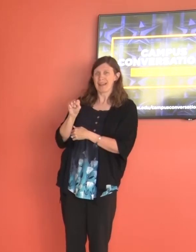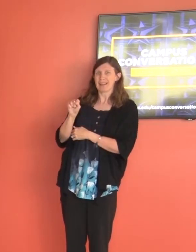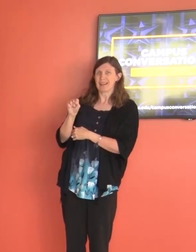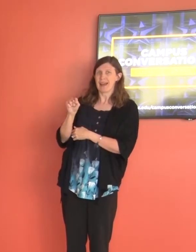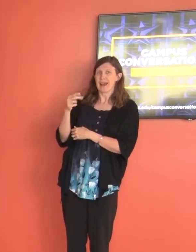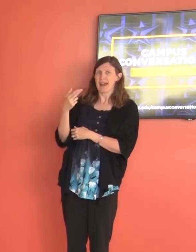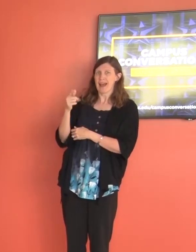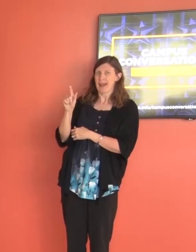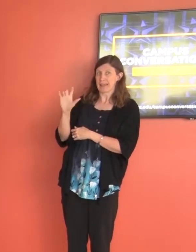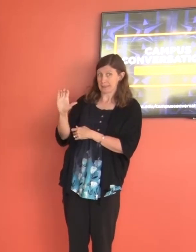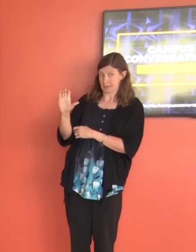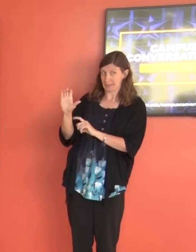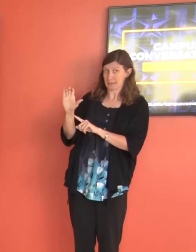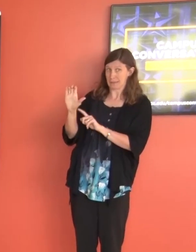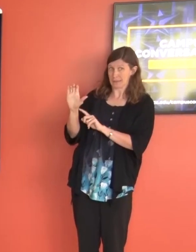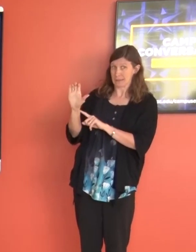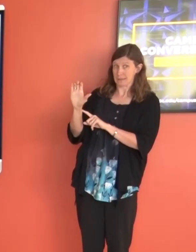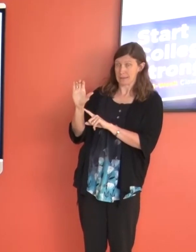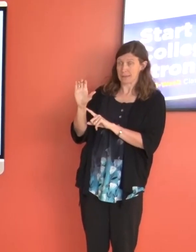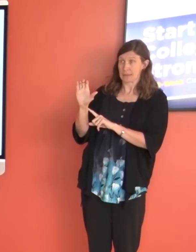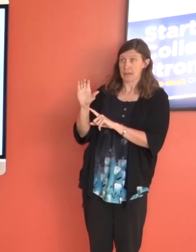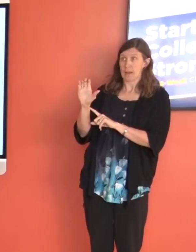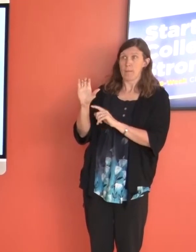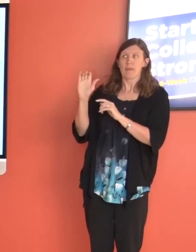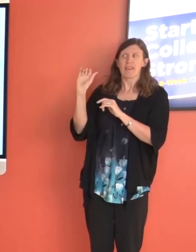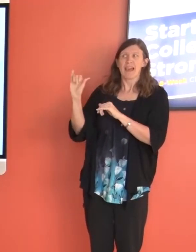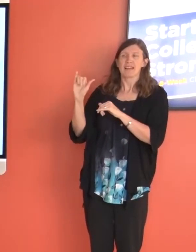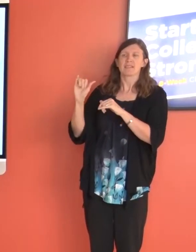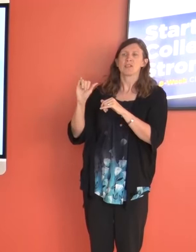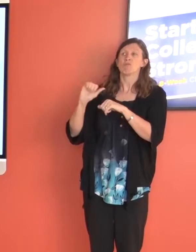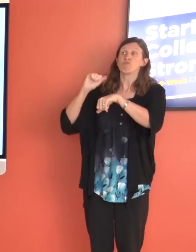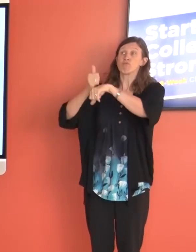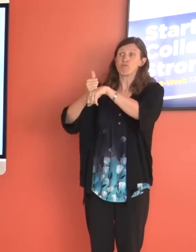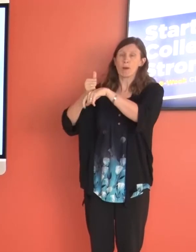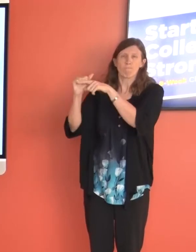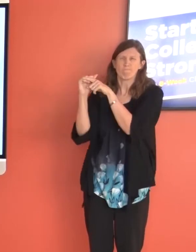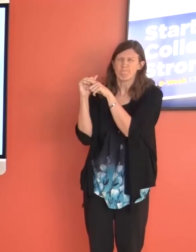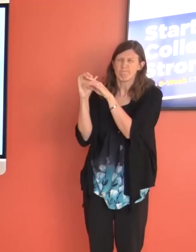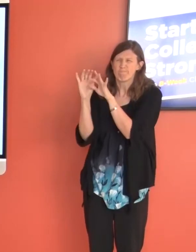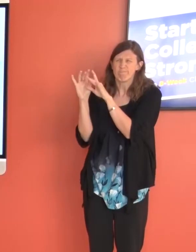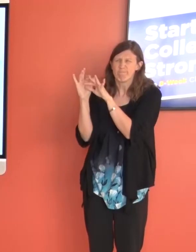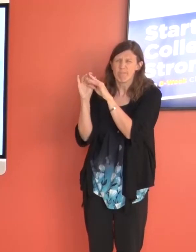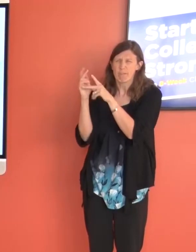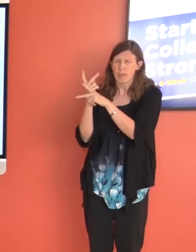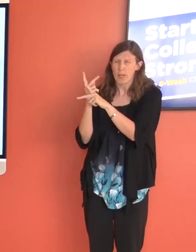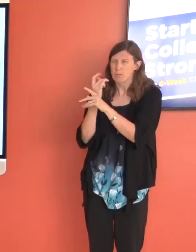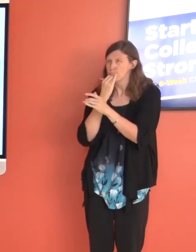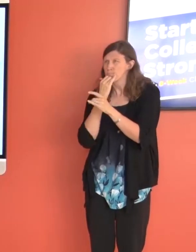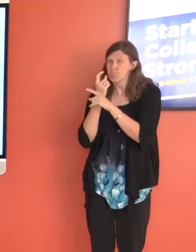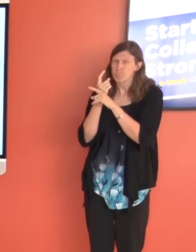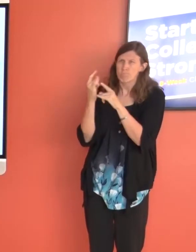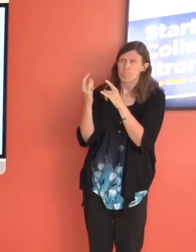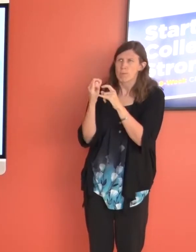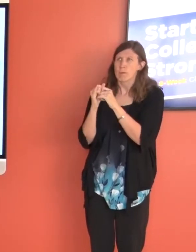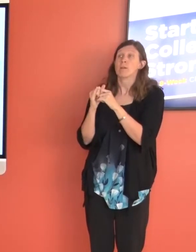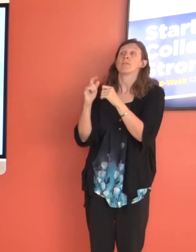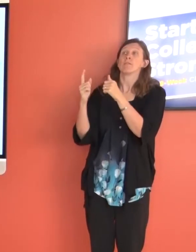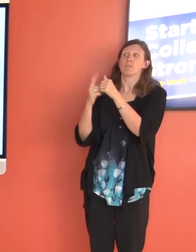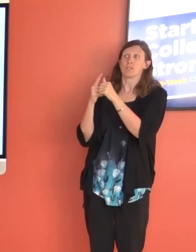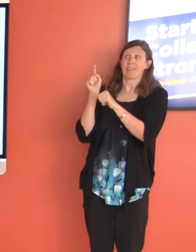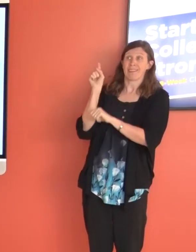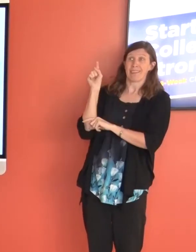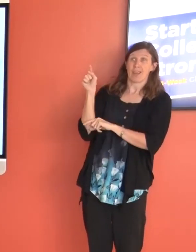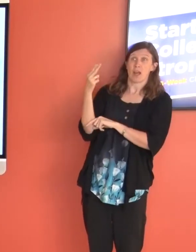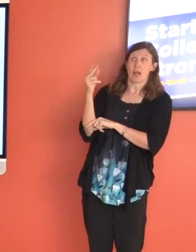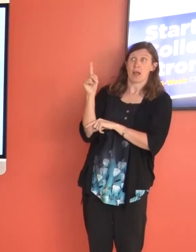it's important to say Highland is our training ground. It doesn't mean that it'll only be at Highland. We'll launch it first at Highland, learn